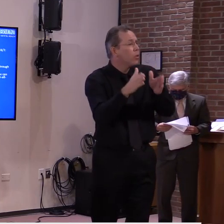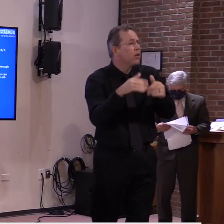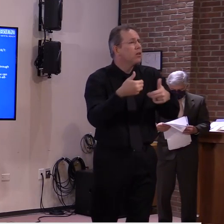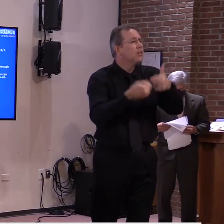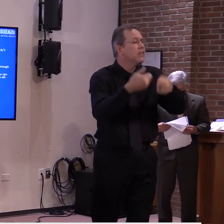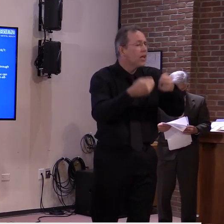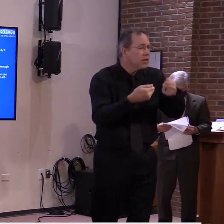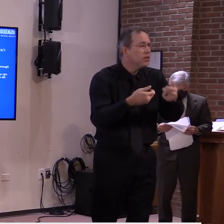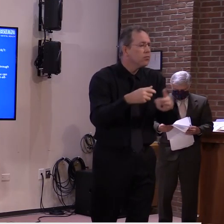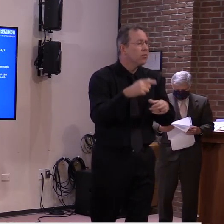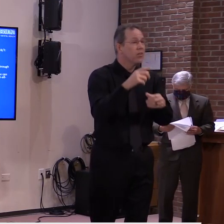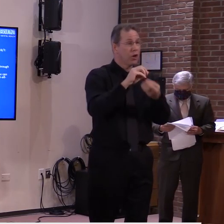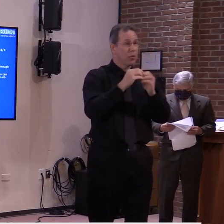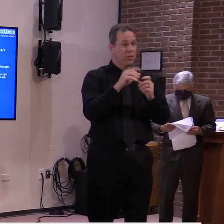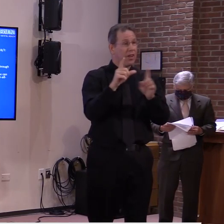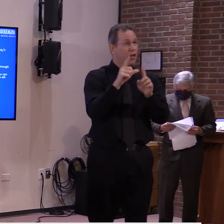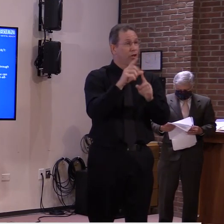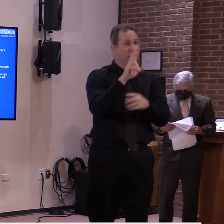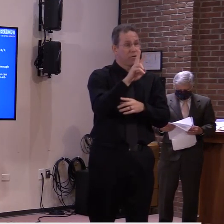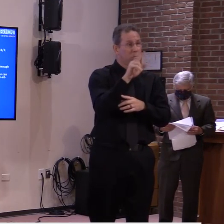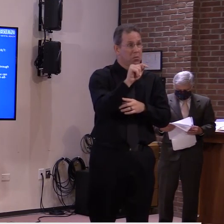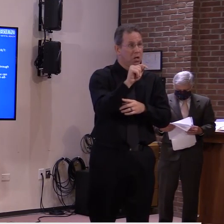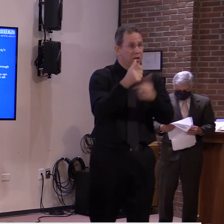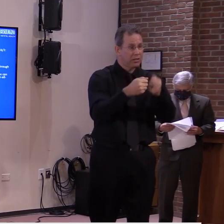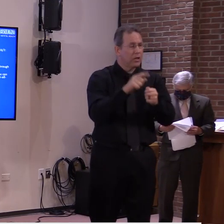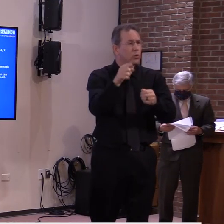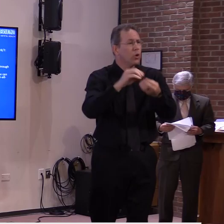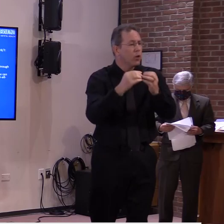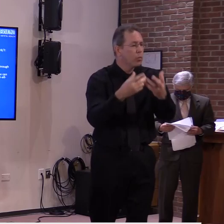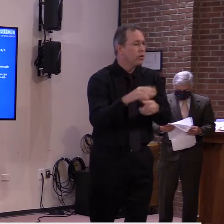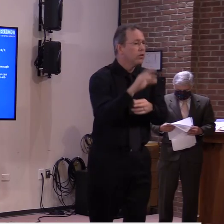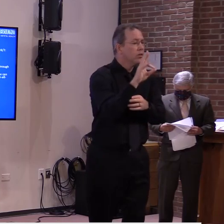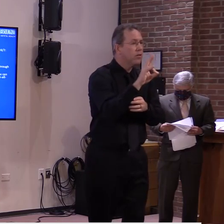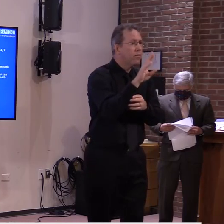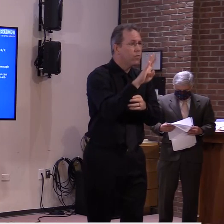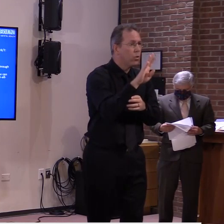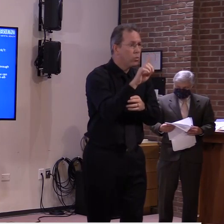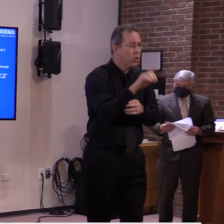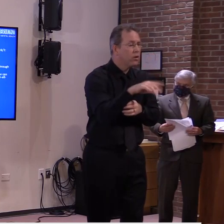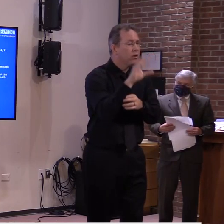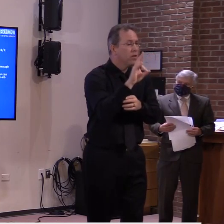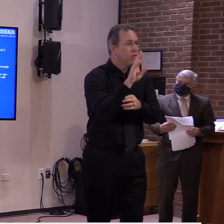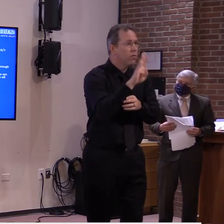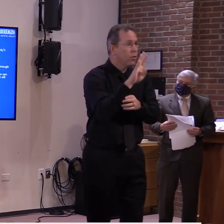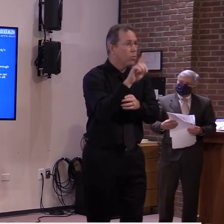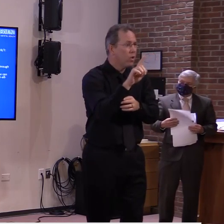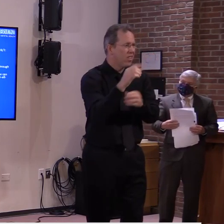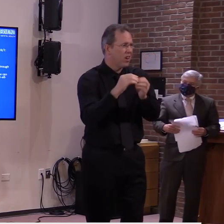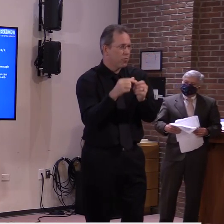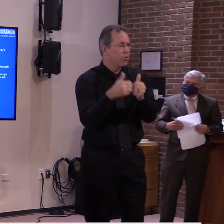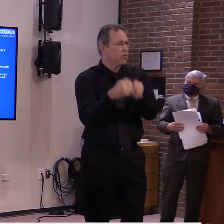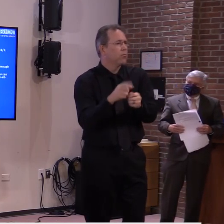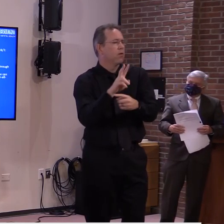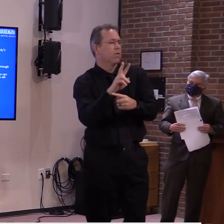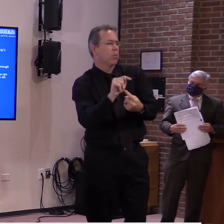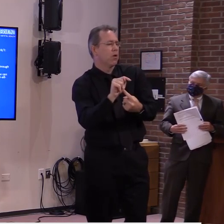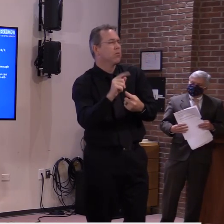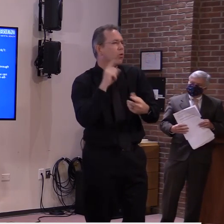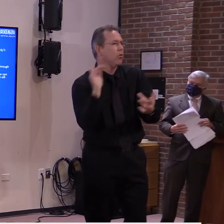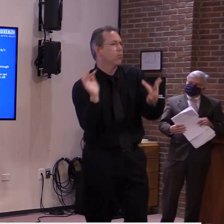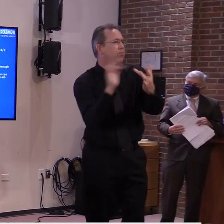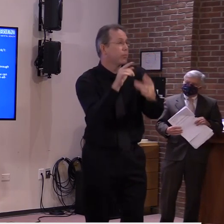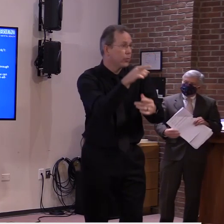741-741. You can get immediate counseling and support via text message. And if you or someone you care about is struggling with